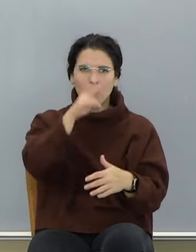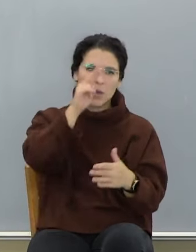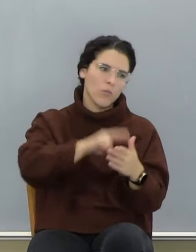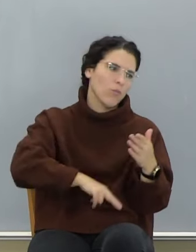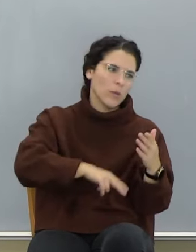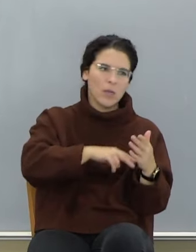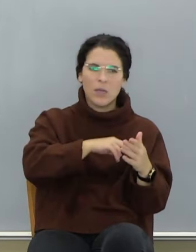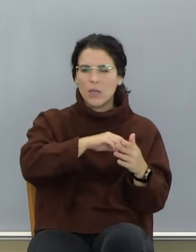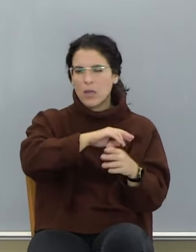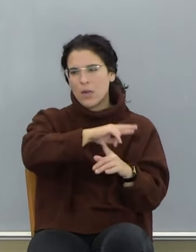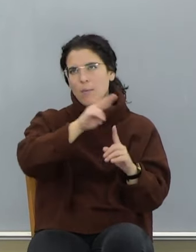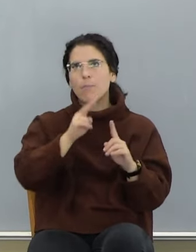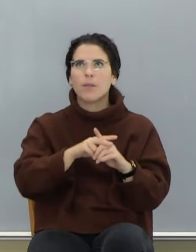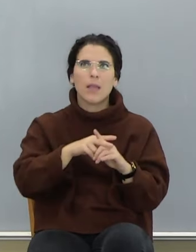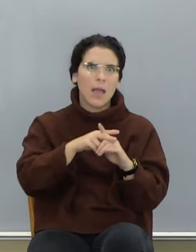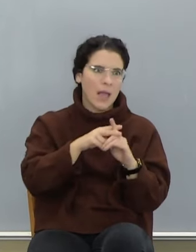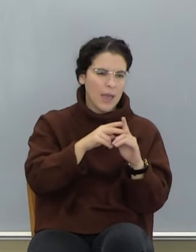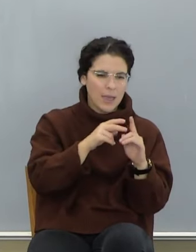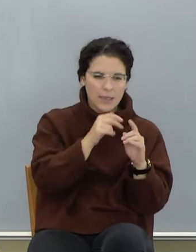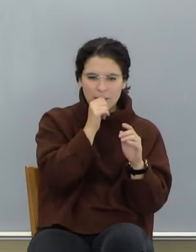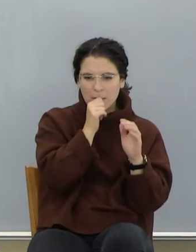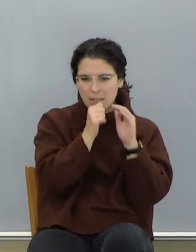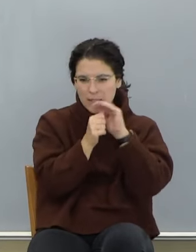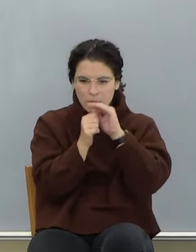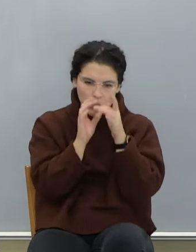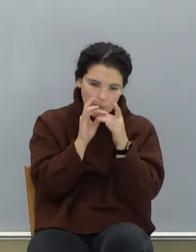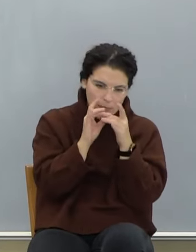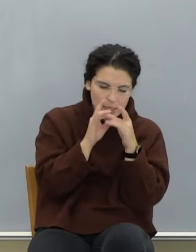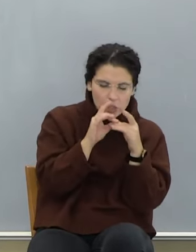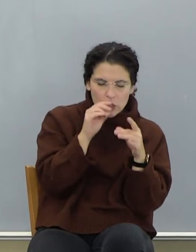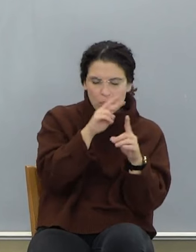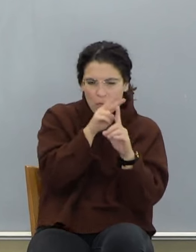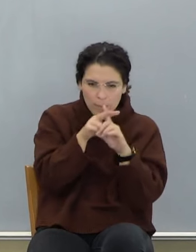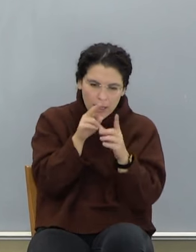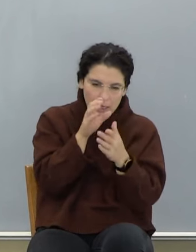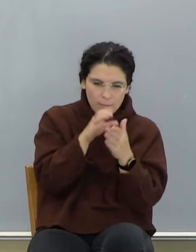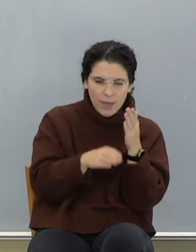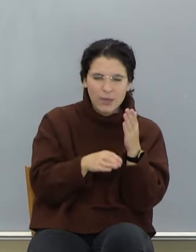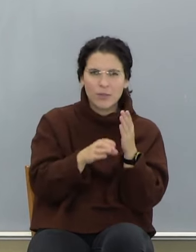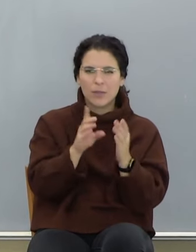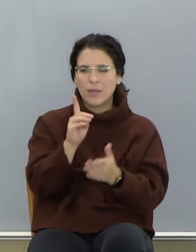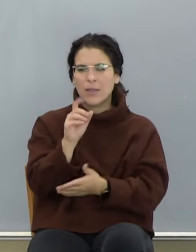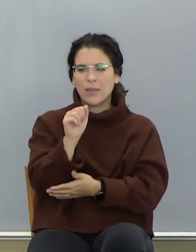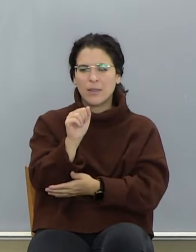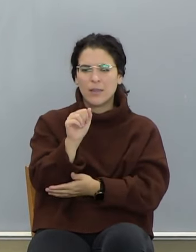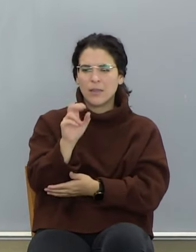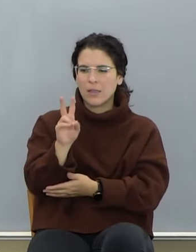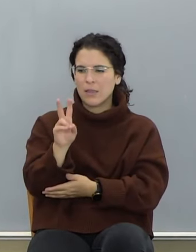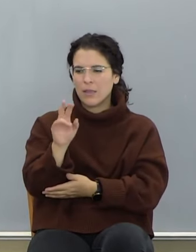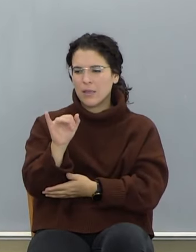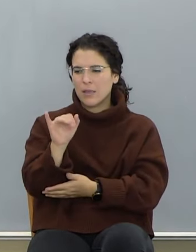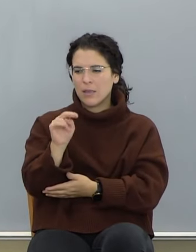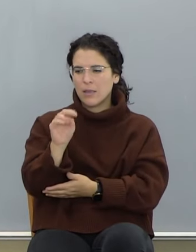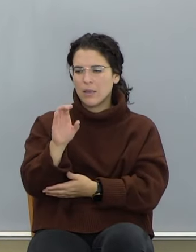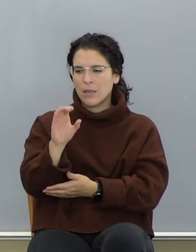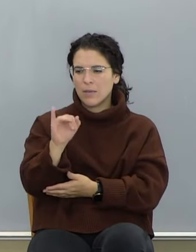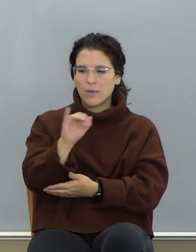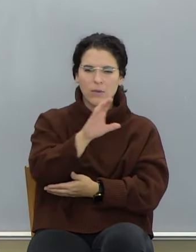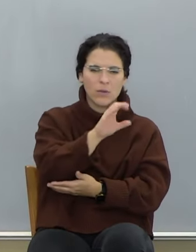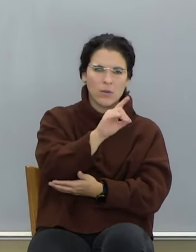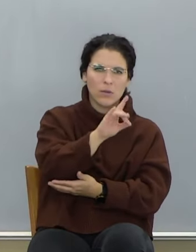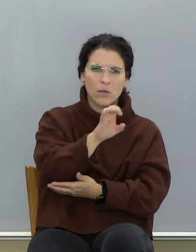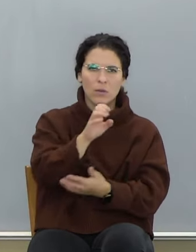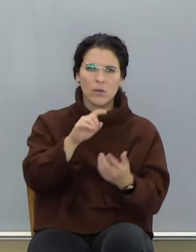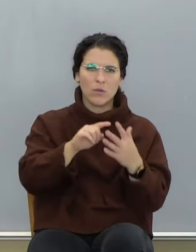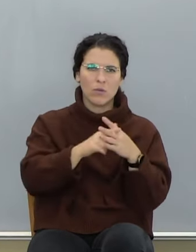into passages cryptic information, kind of like the Da Vinci Code, you know, and you start hooking up numbers and all